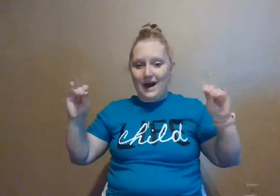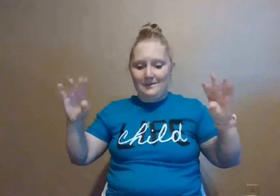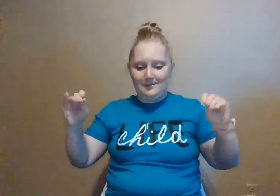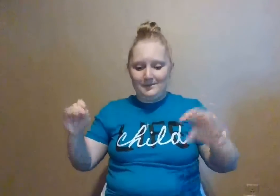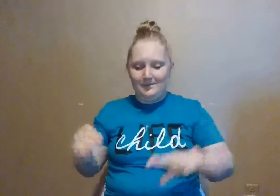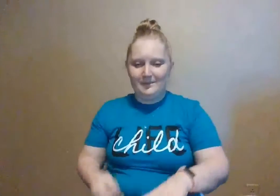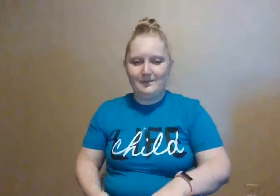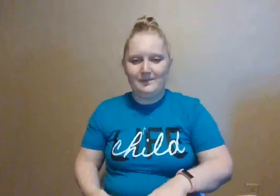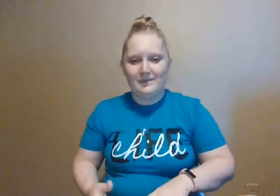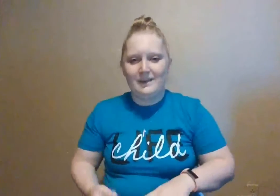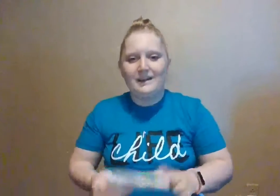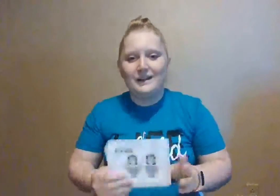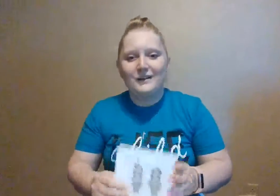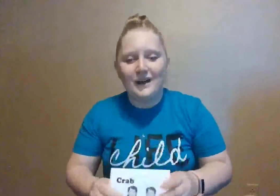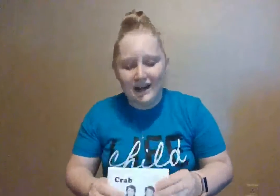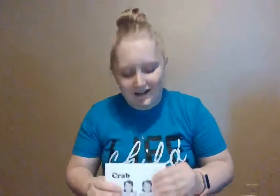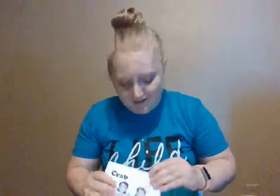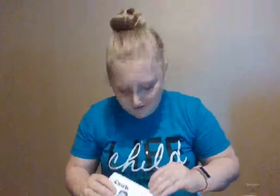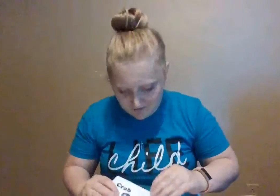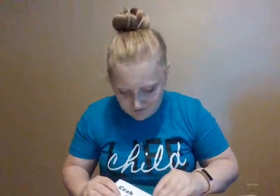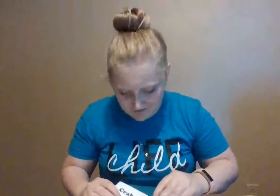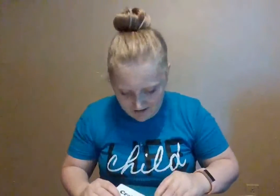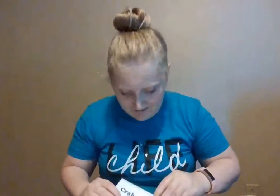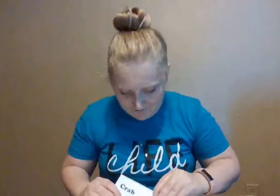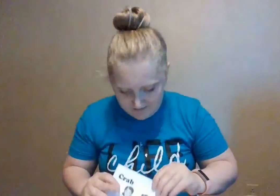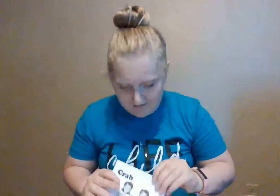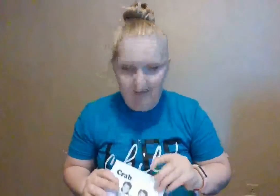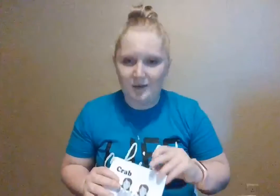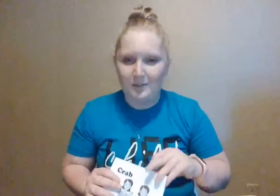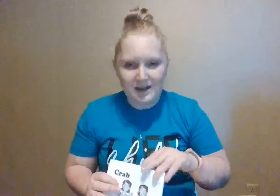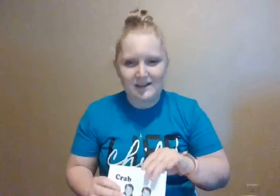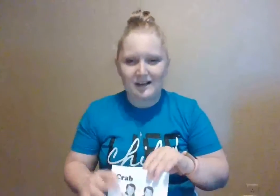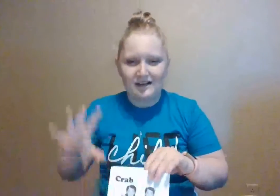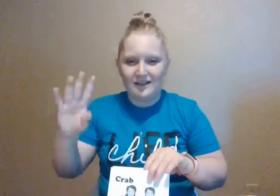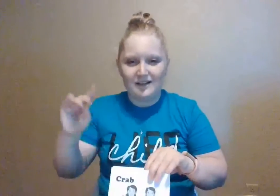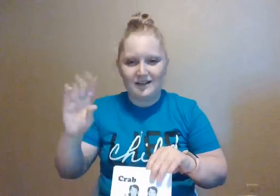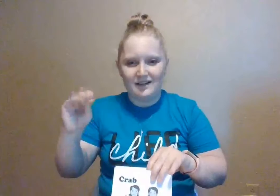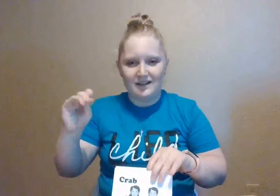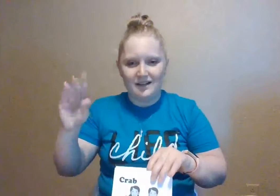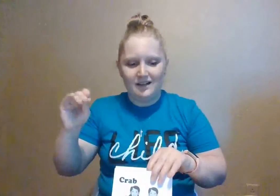Crab. Great job. It's like they're pincers.